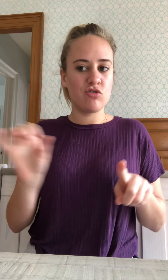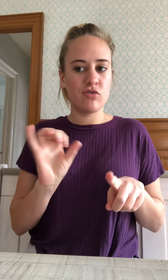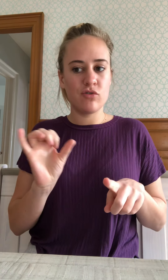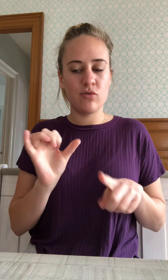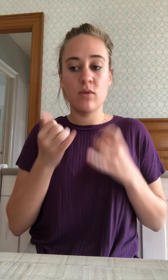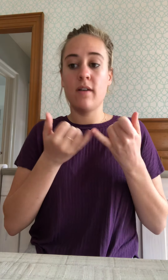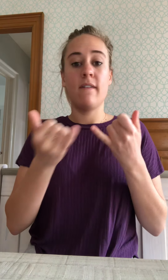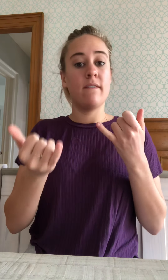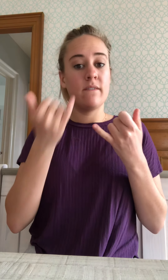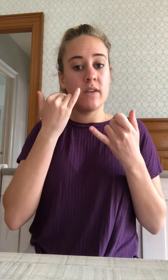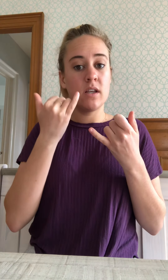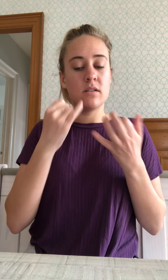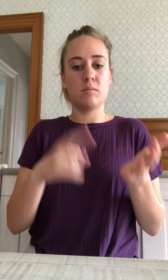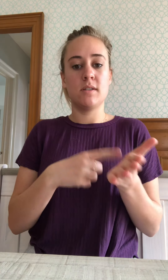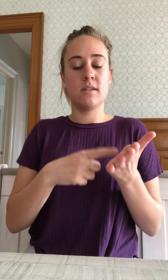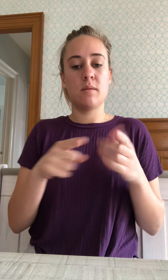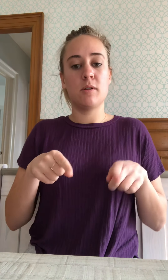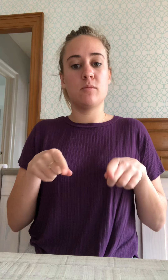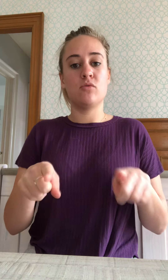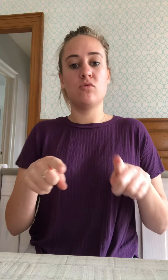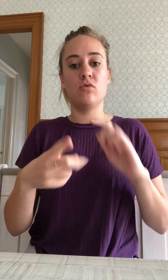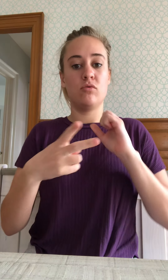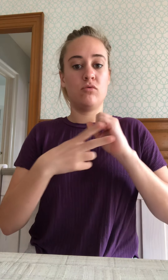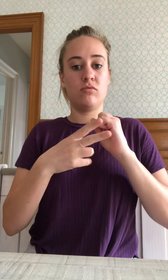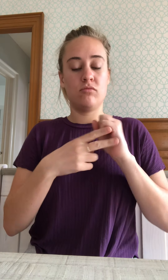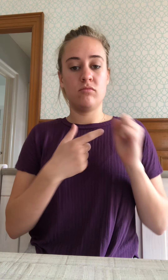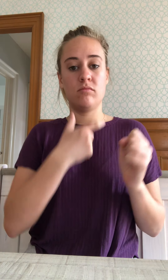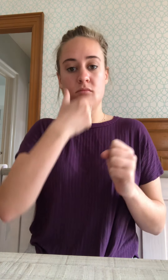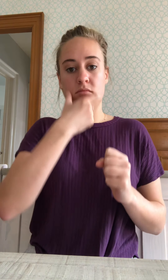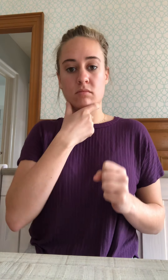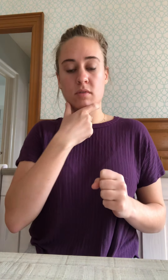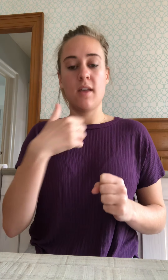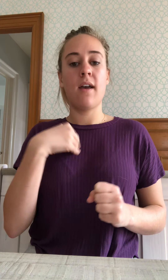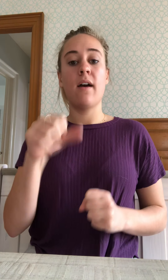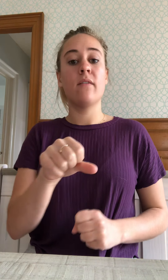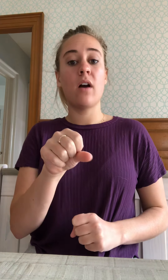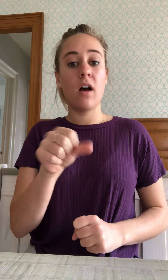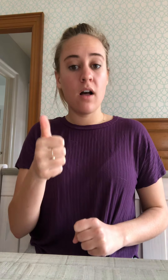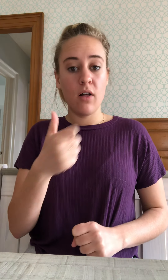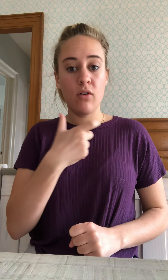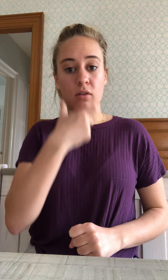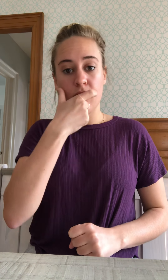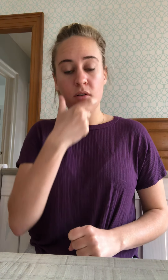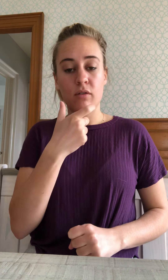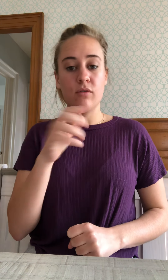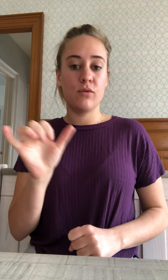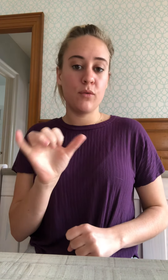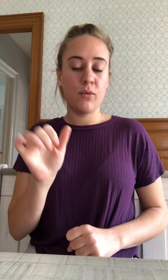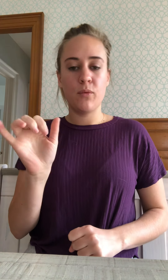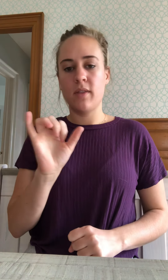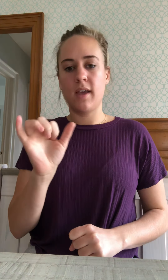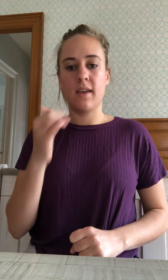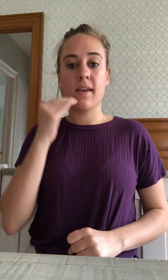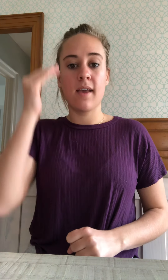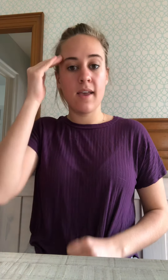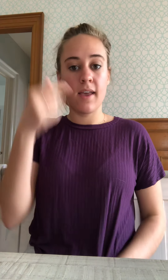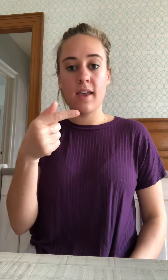during retention, we have other appliances being worn, like headgear, which if we have a skeletal